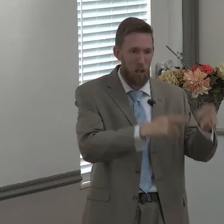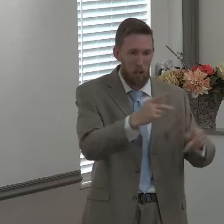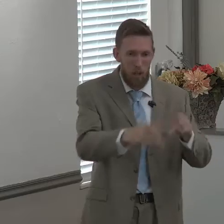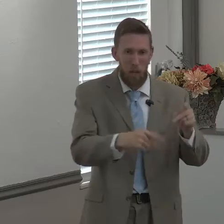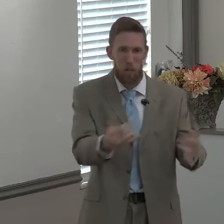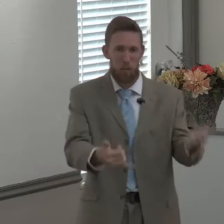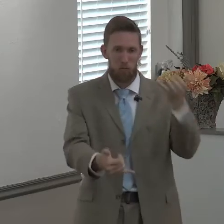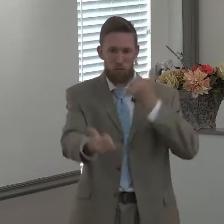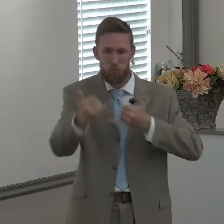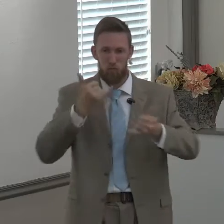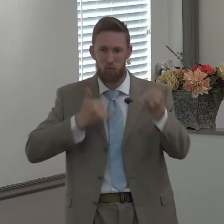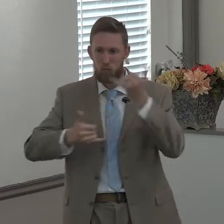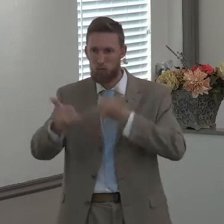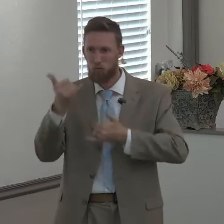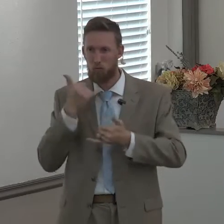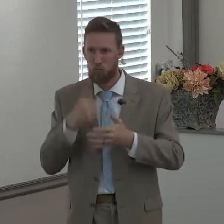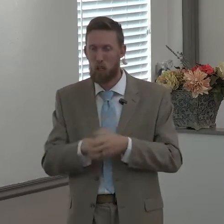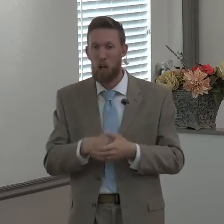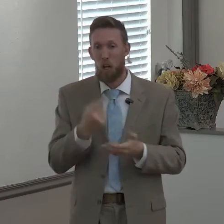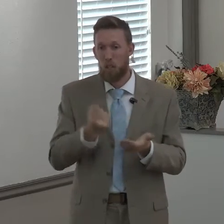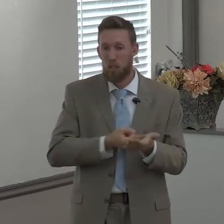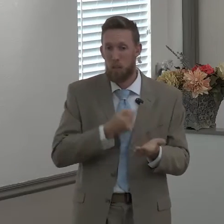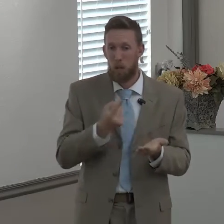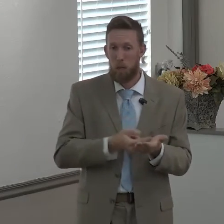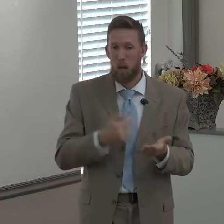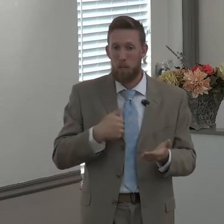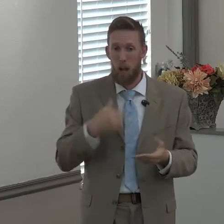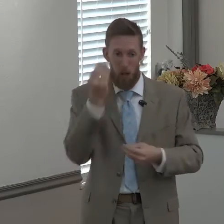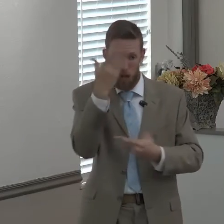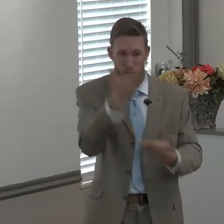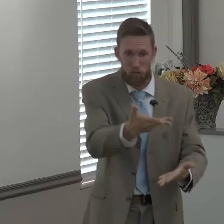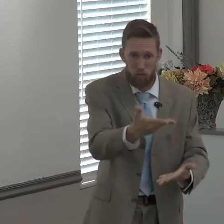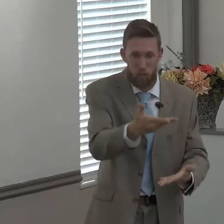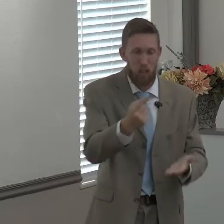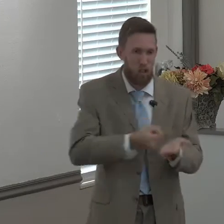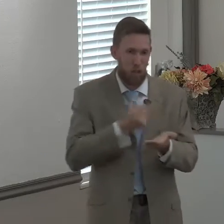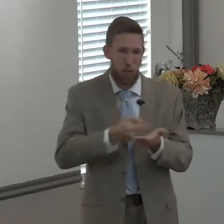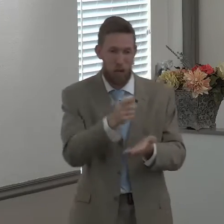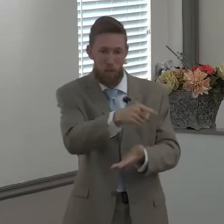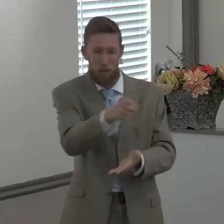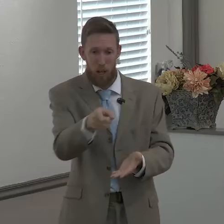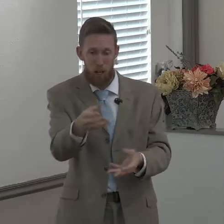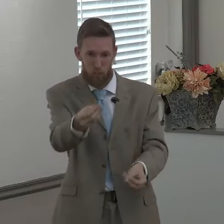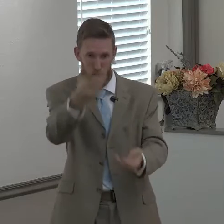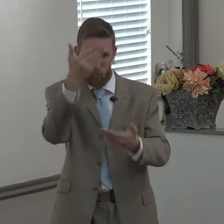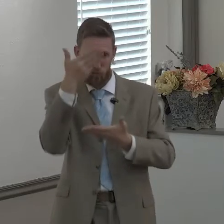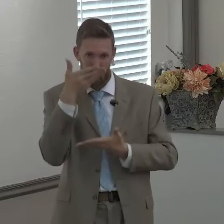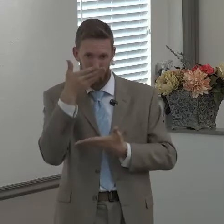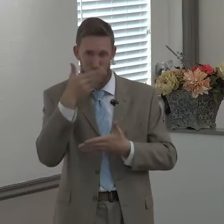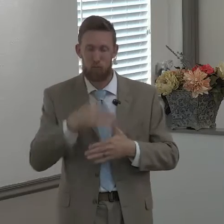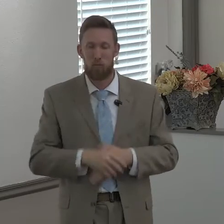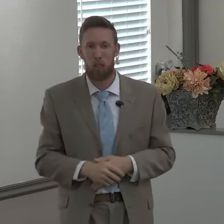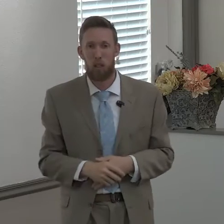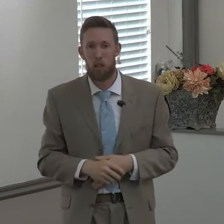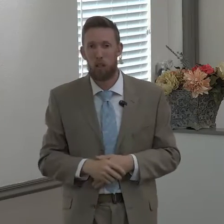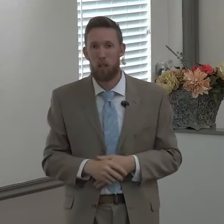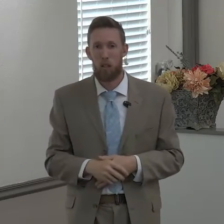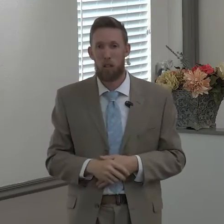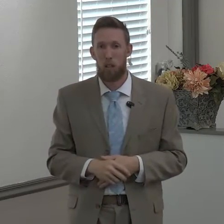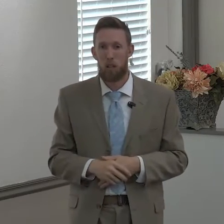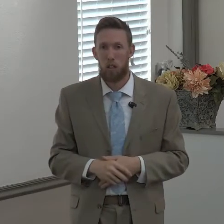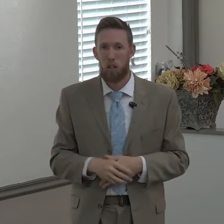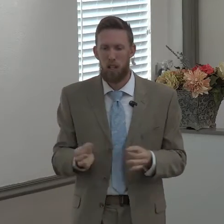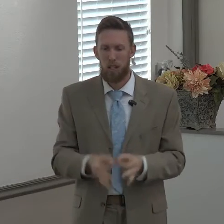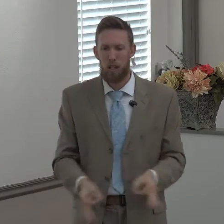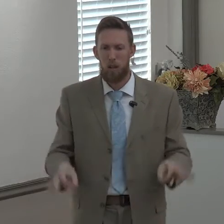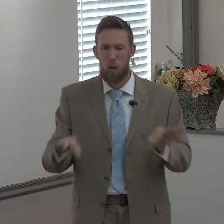and I want to know what's going on with the families. And a lot of times I already know what's going on. Sometimes I make them aware of some things